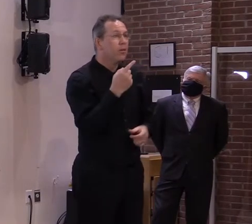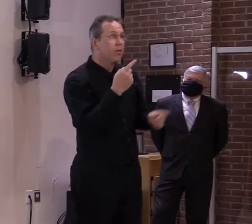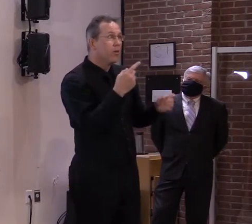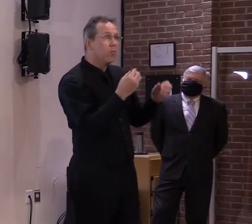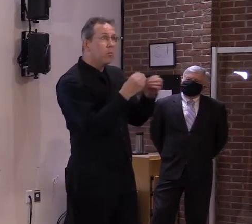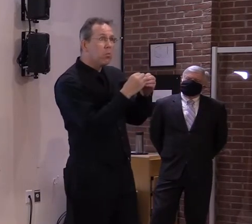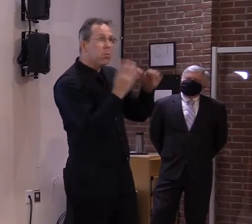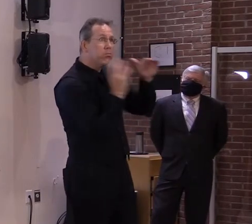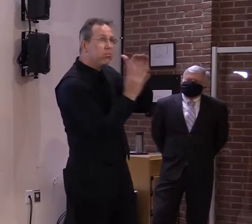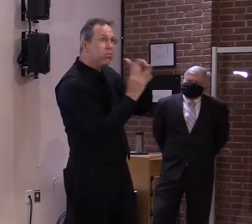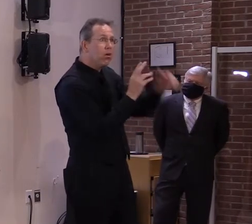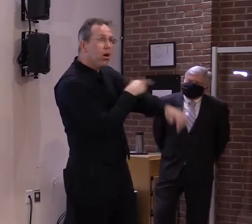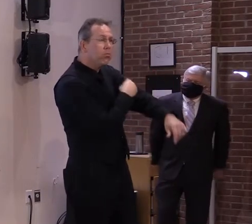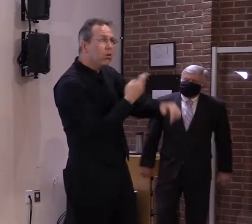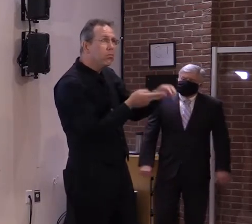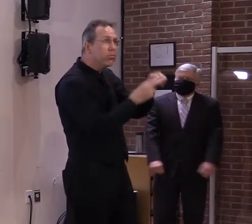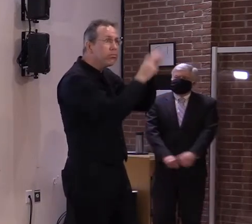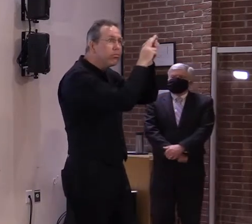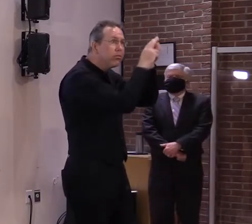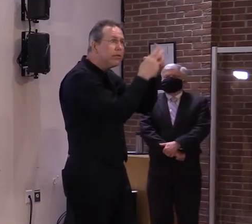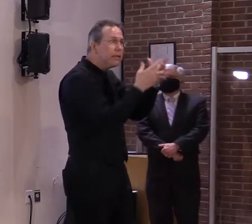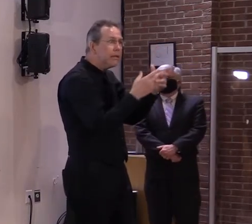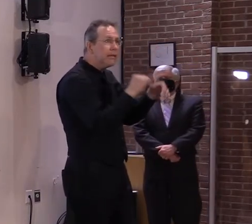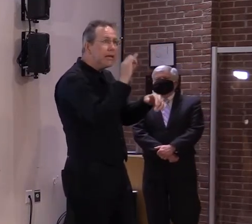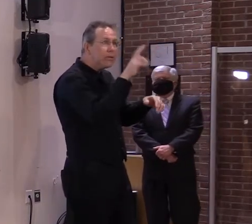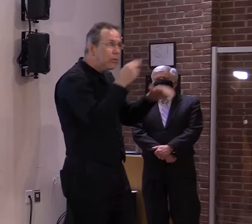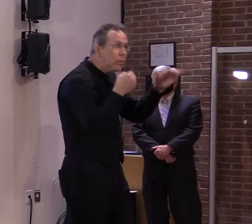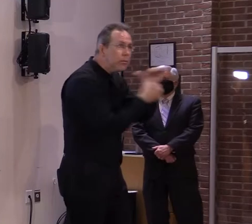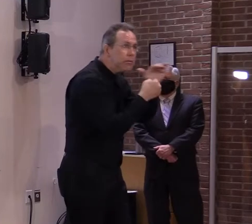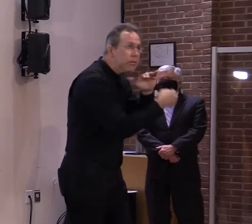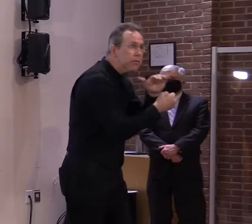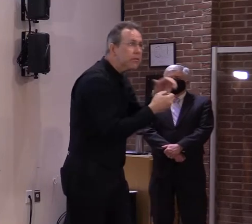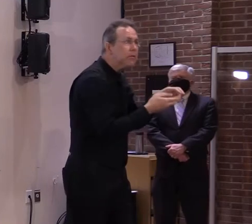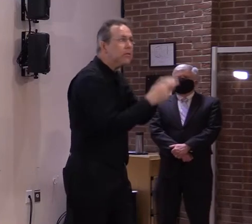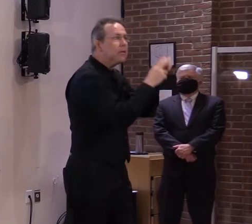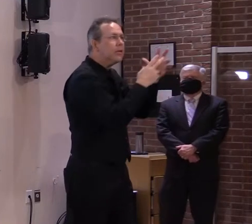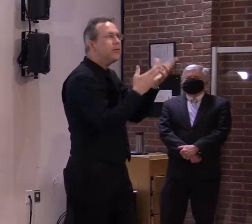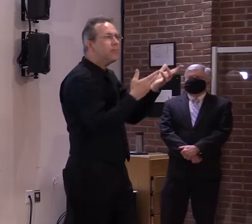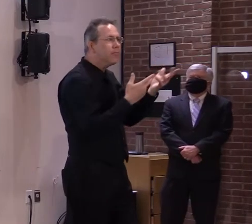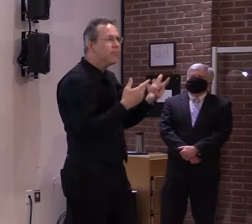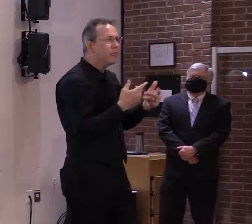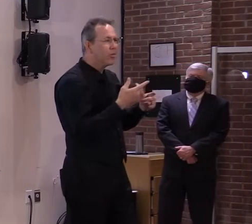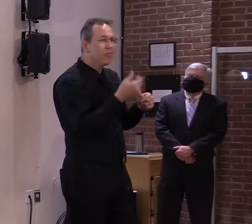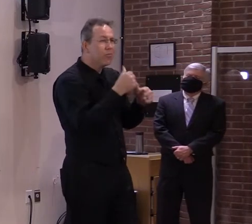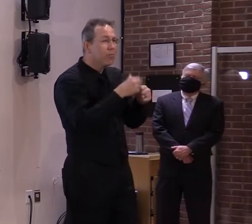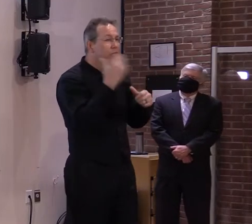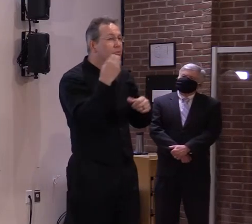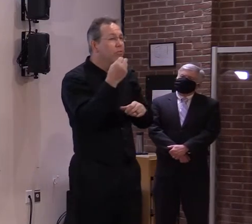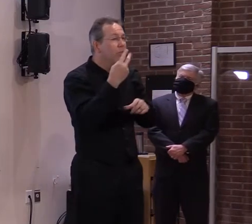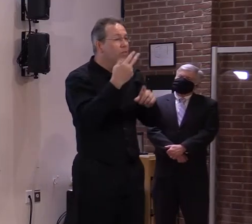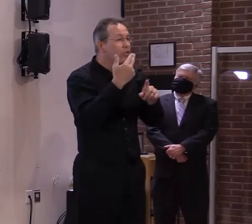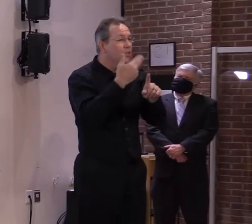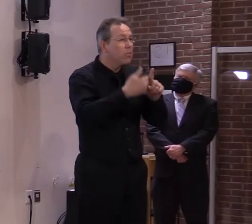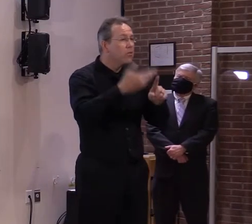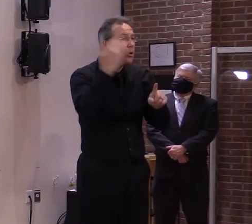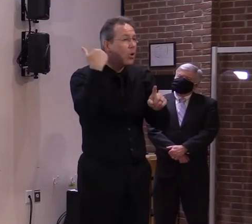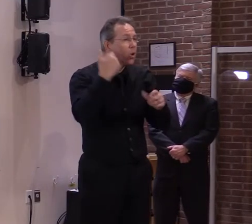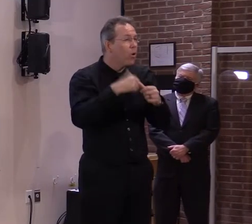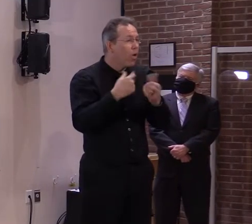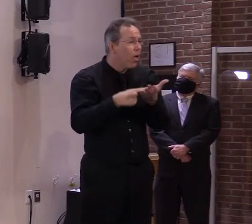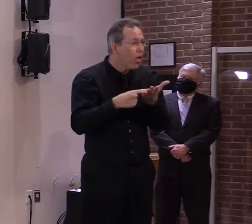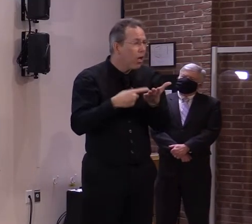what we've been talking about for the last 14 months or 12 months or so, just about case counts. But what really